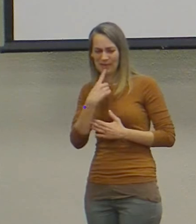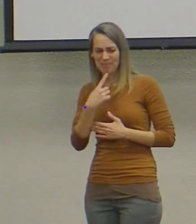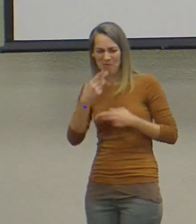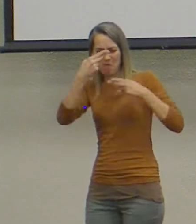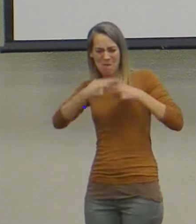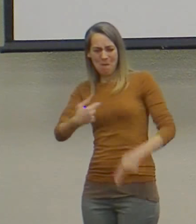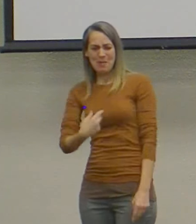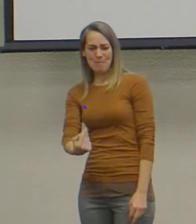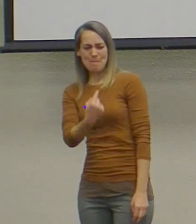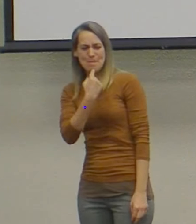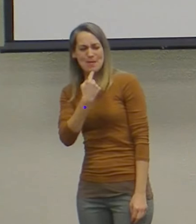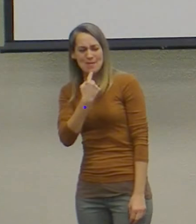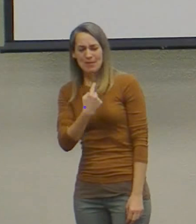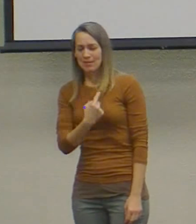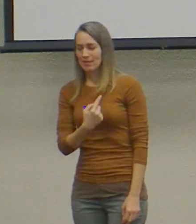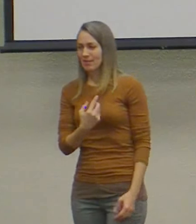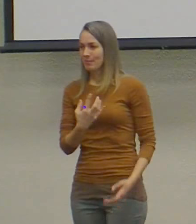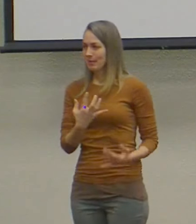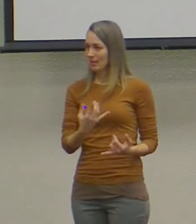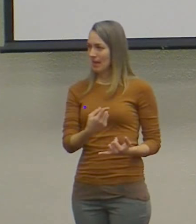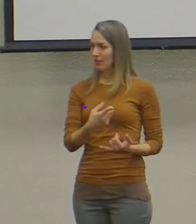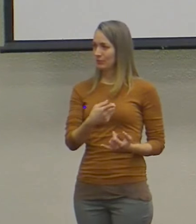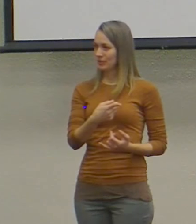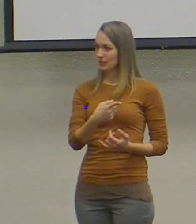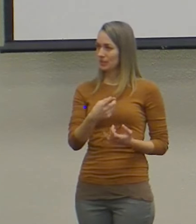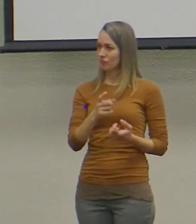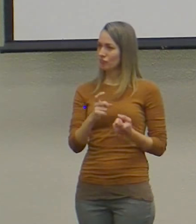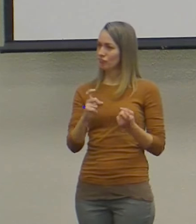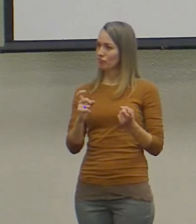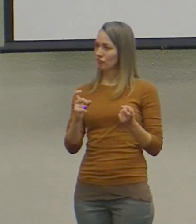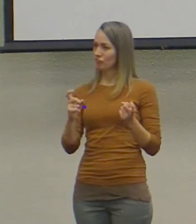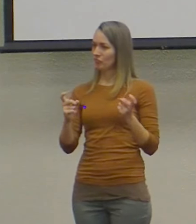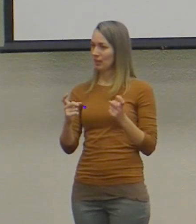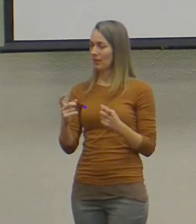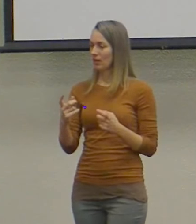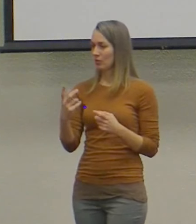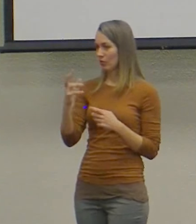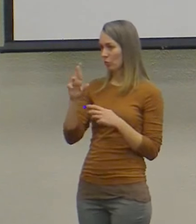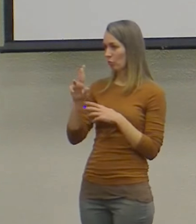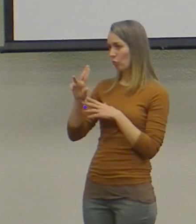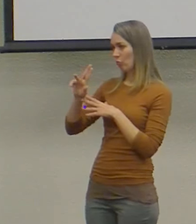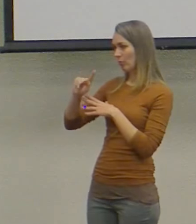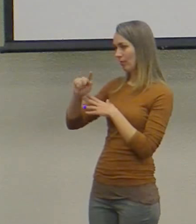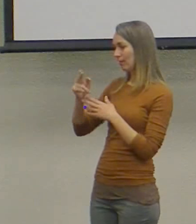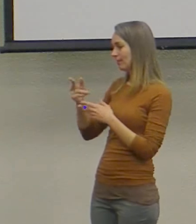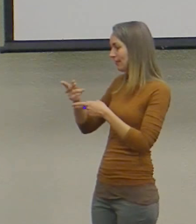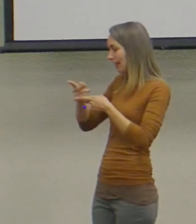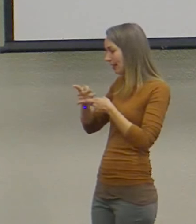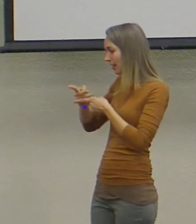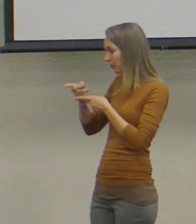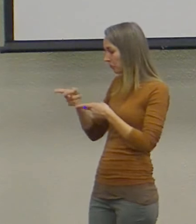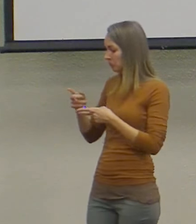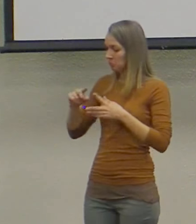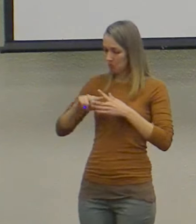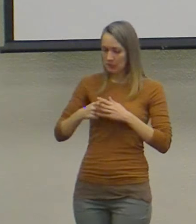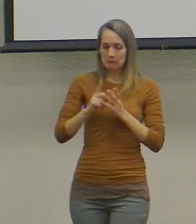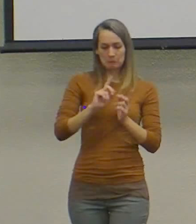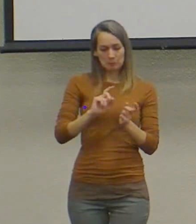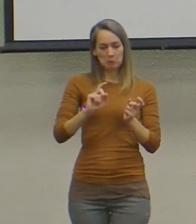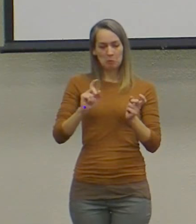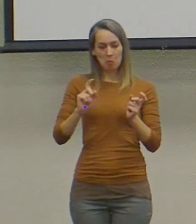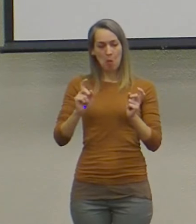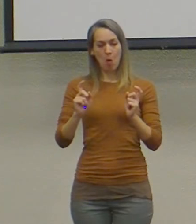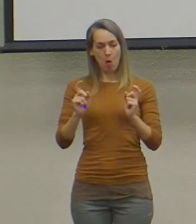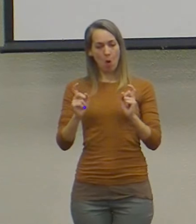me bitterness," has now transitioned through the care of Ruth to a point where she begins to find purpose in